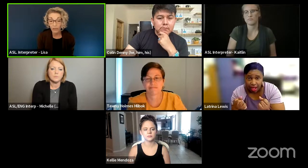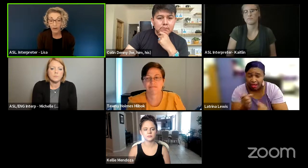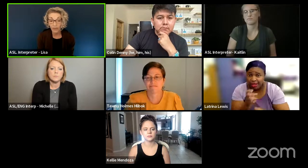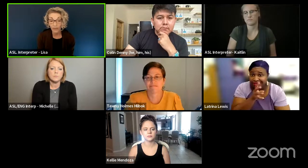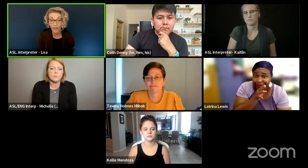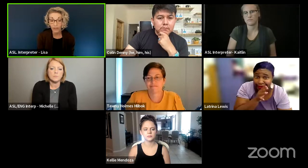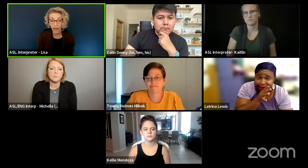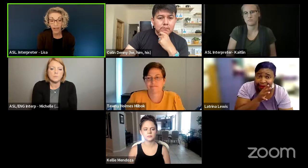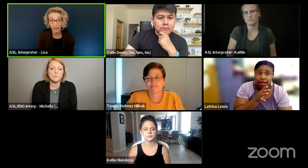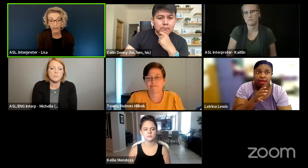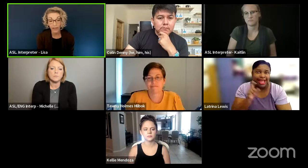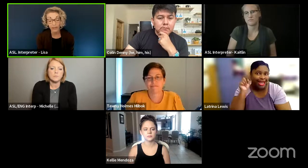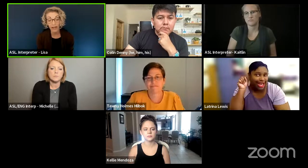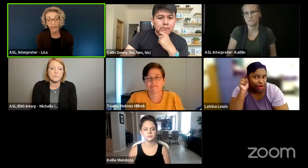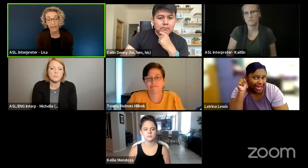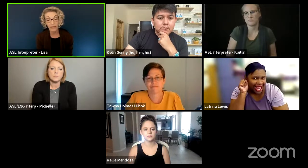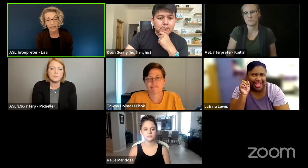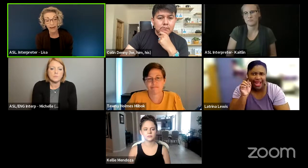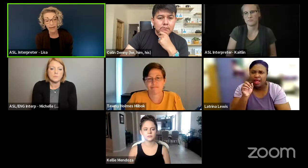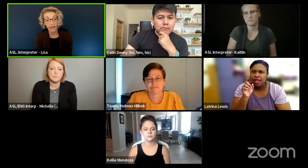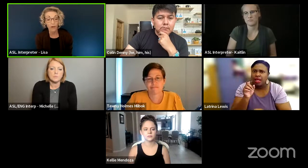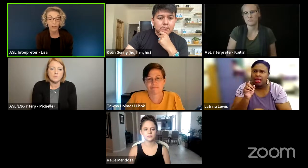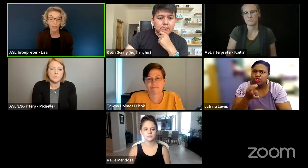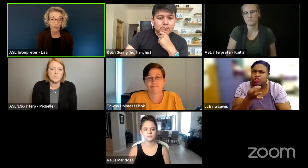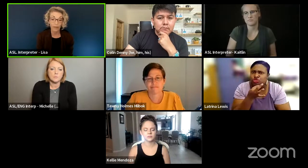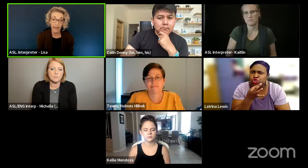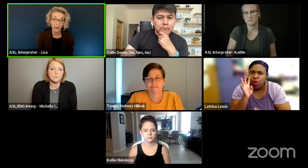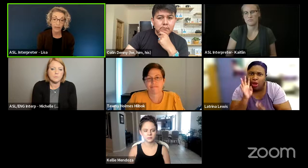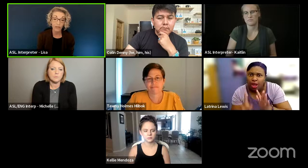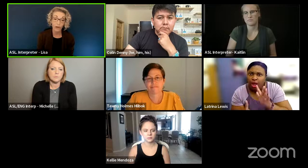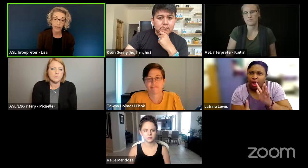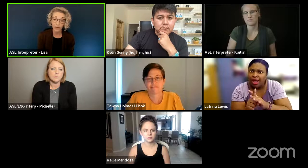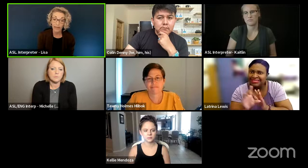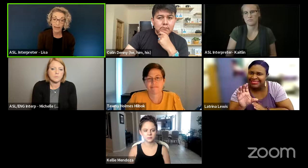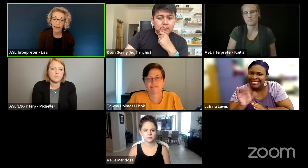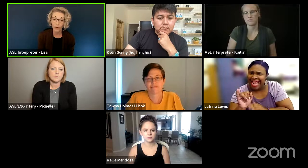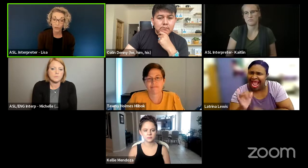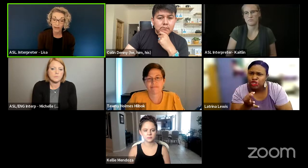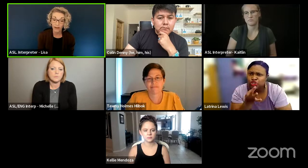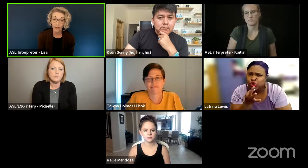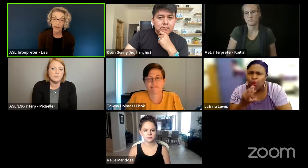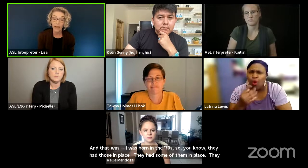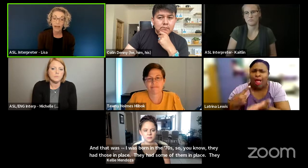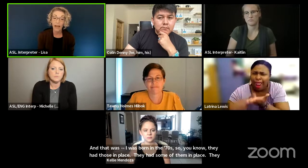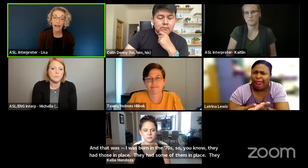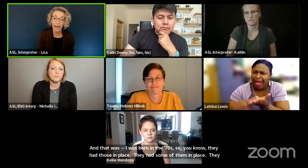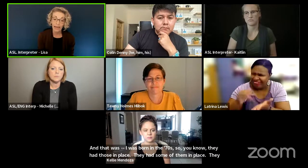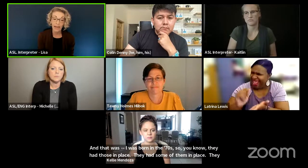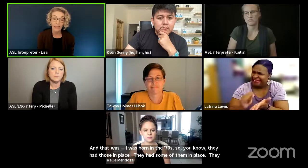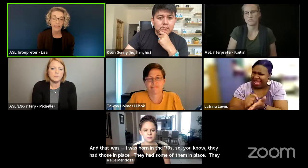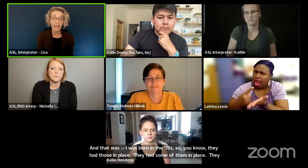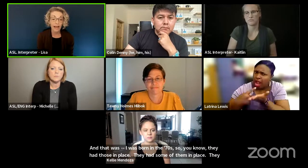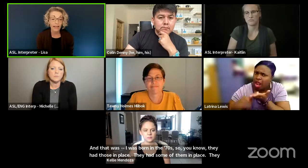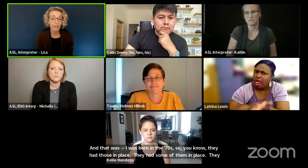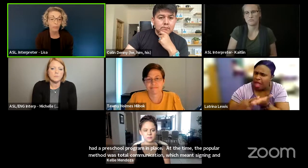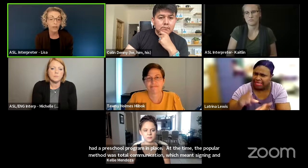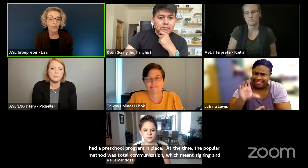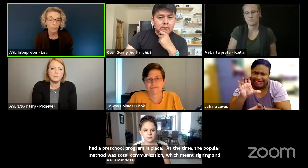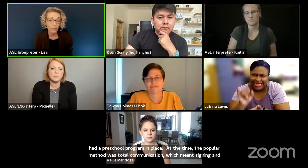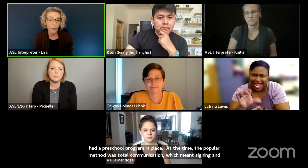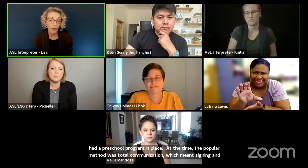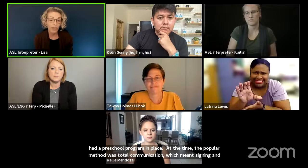tried to do what fit that child. If that child needed signing or spoken language or hearing aids or whatever. And